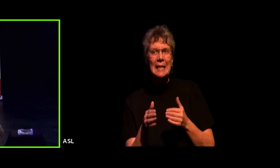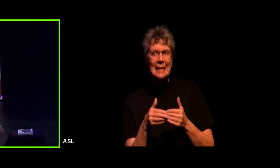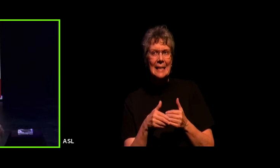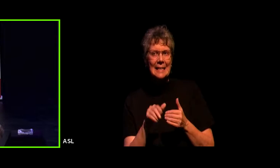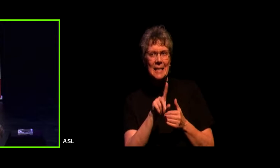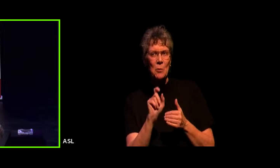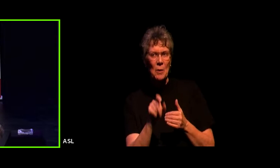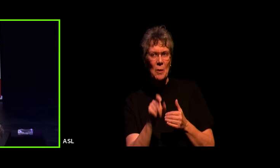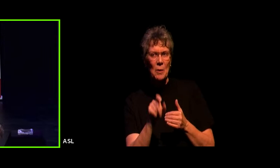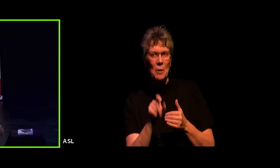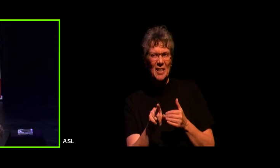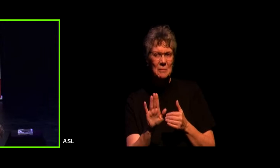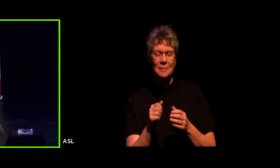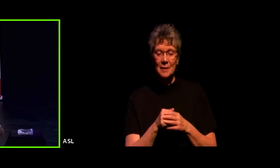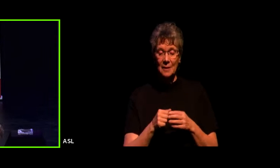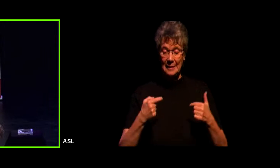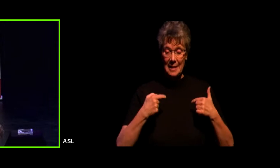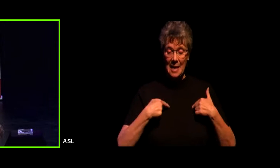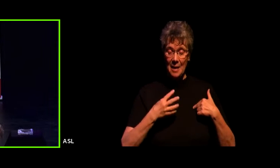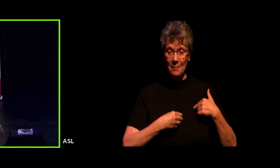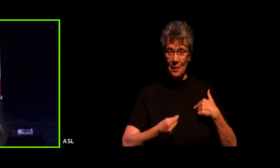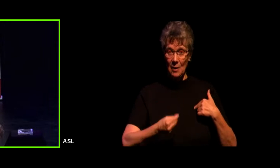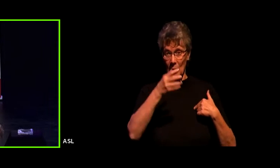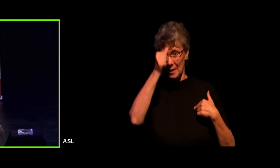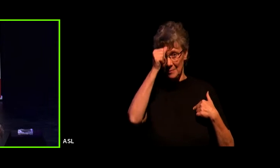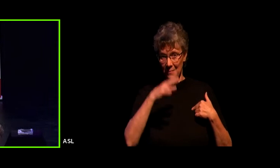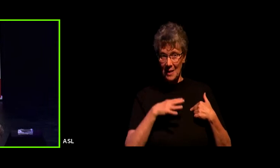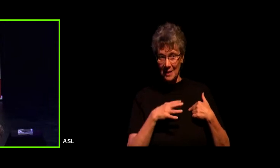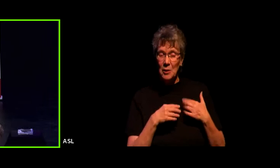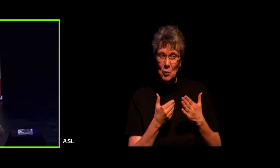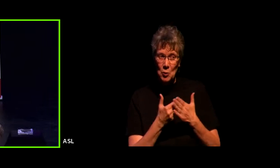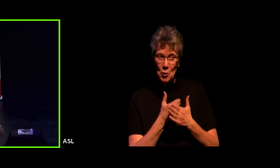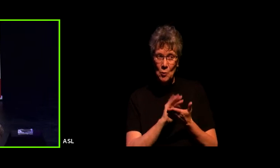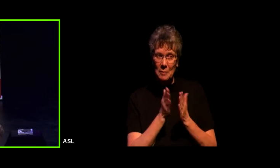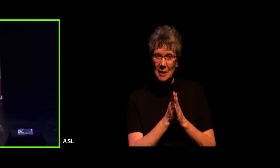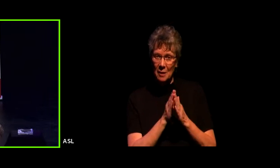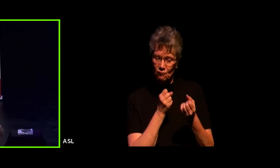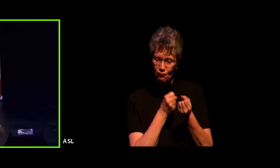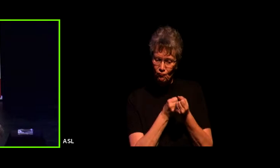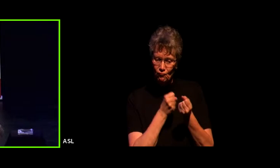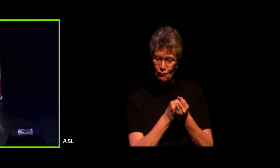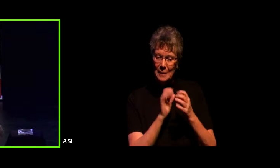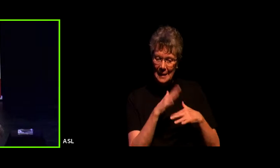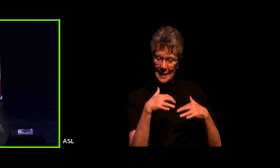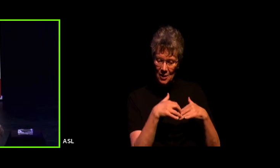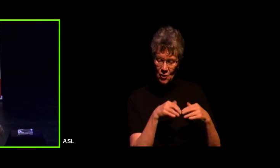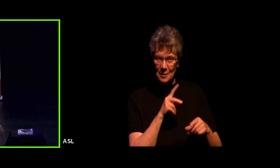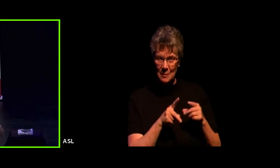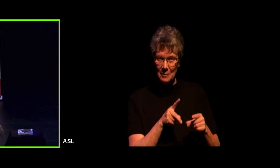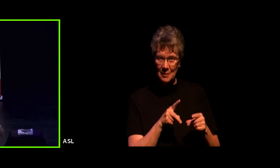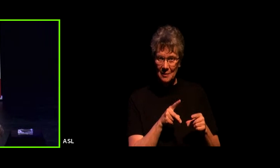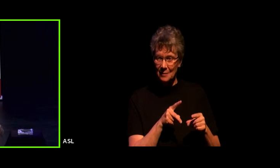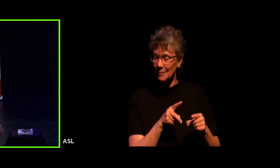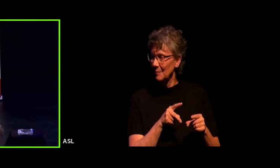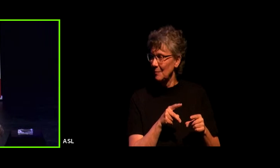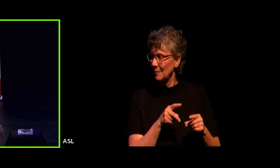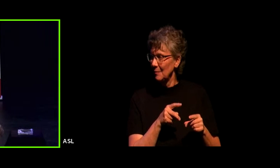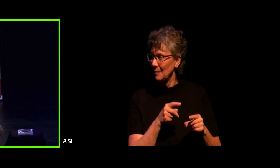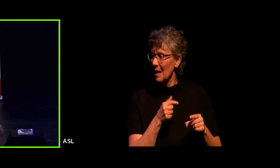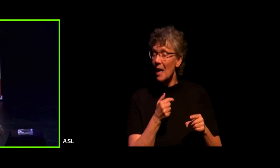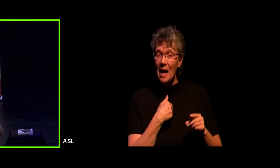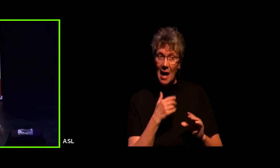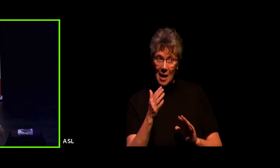So I'm a white man, pretty new to becoming an ally to Indigenous people. I'm hoping that online and this audience is full of